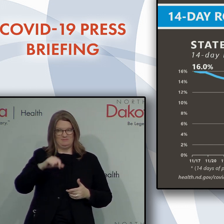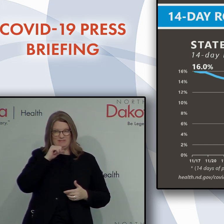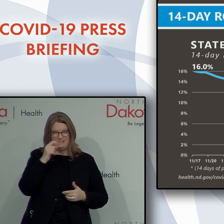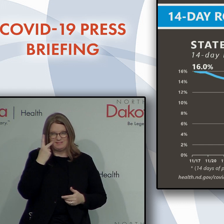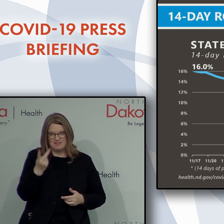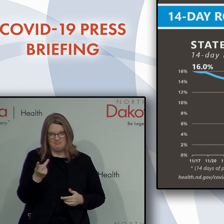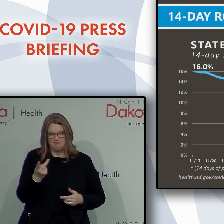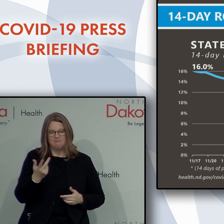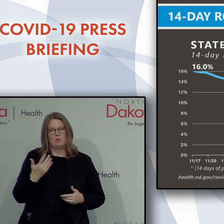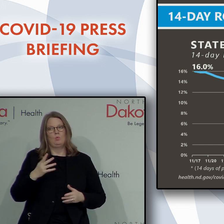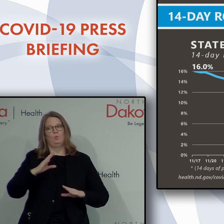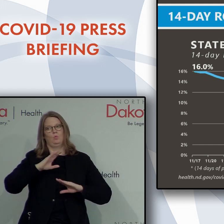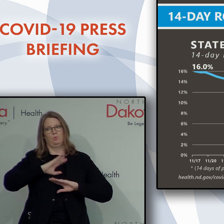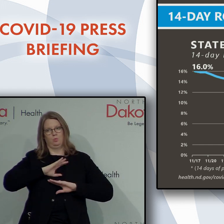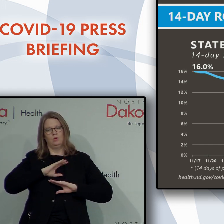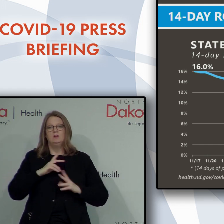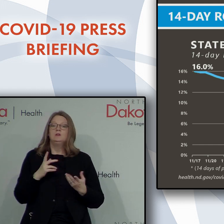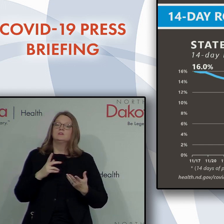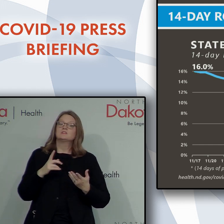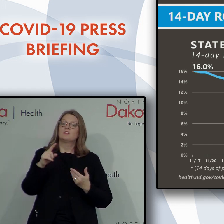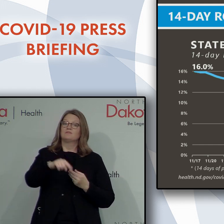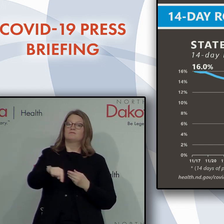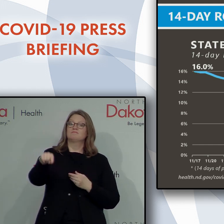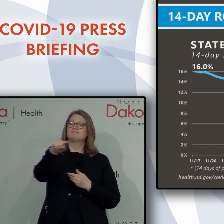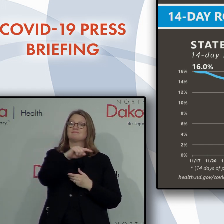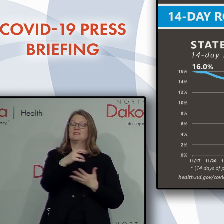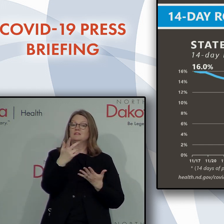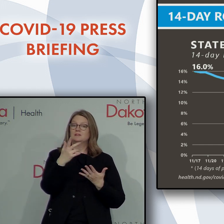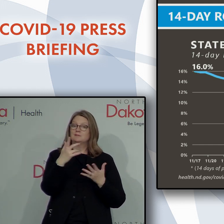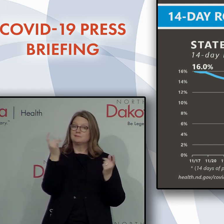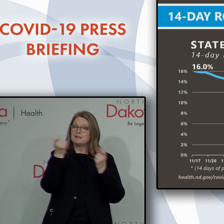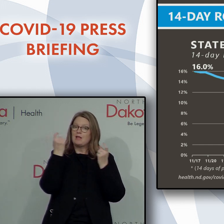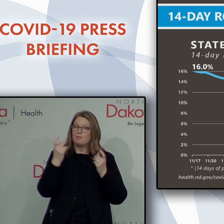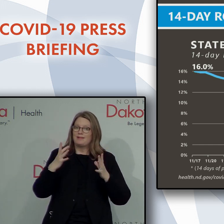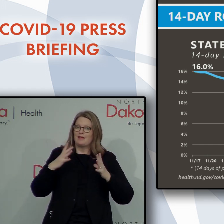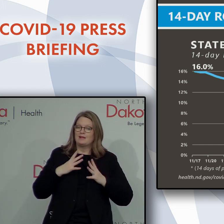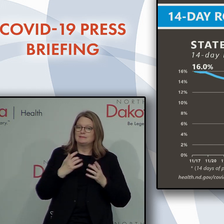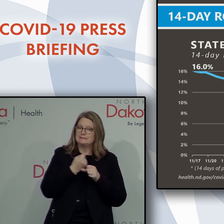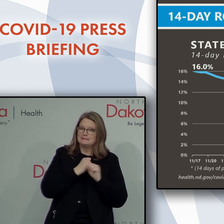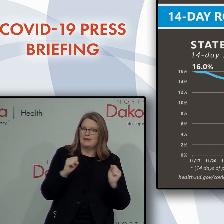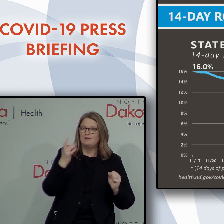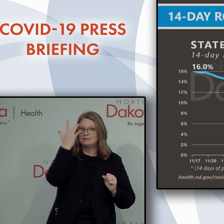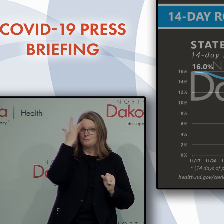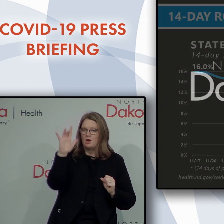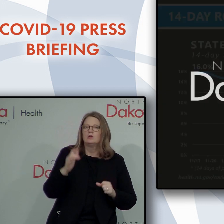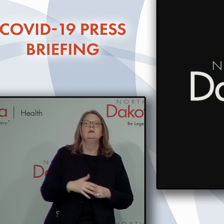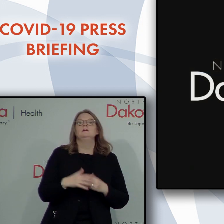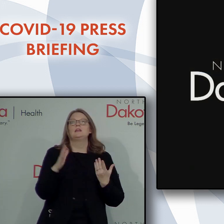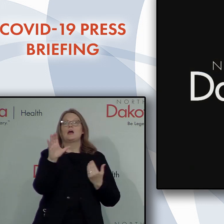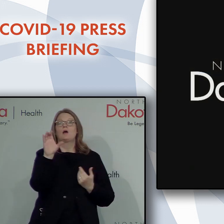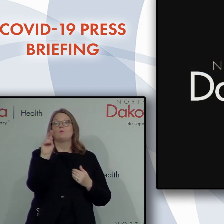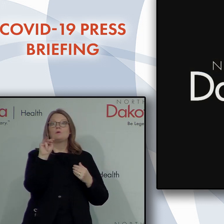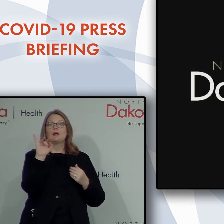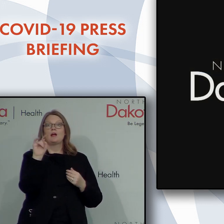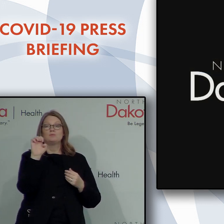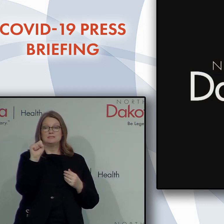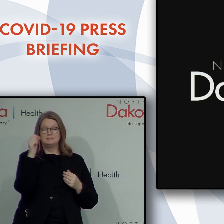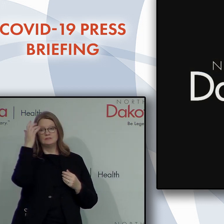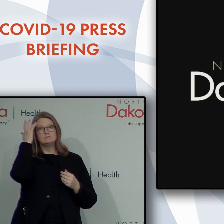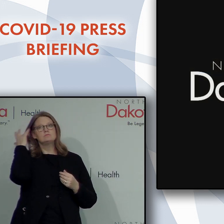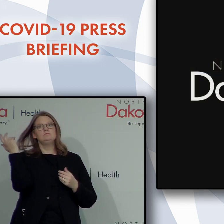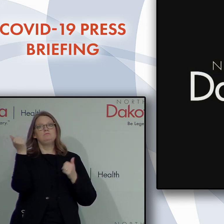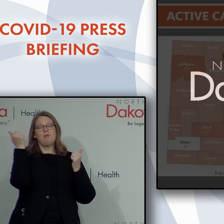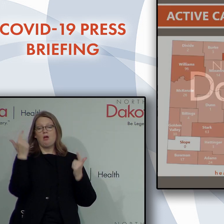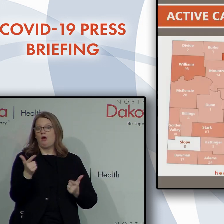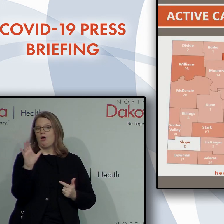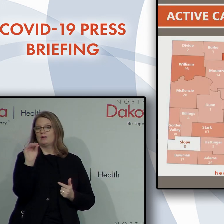for celebrating the holidays safely and smartly. When we take a look at counties, we have every county